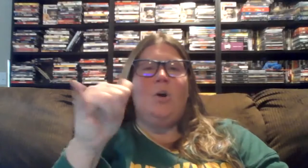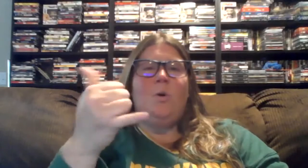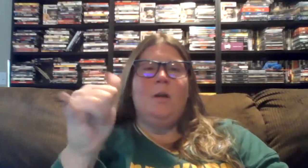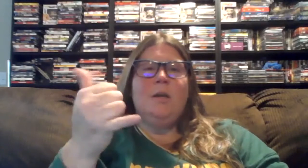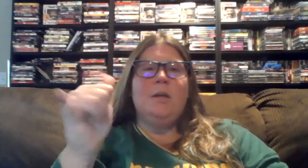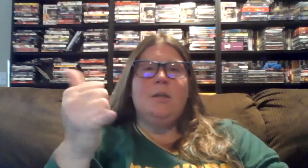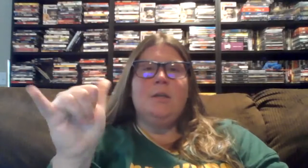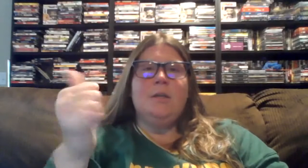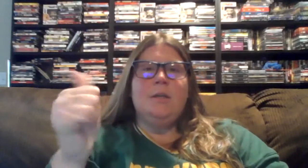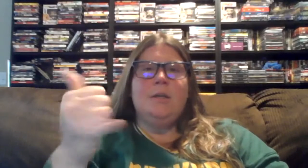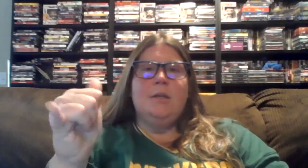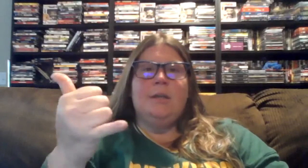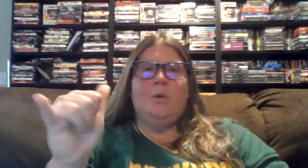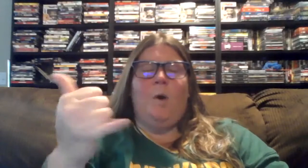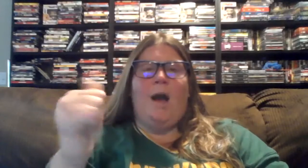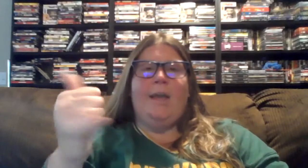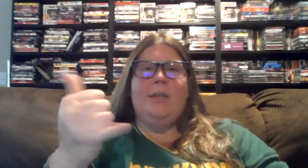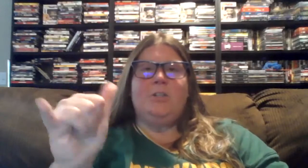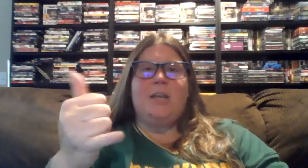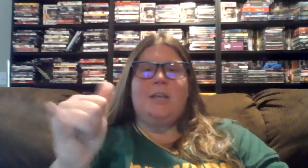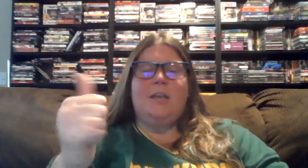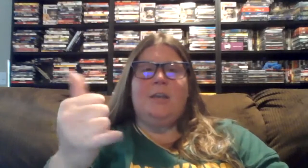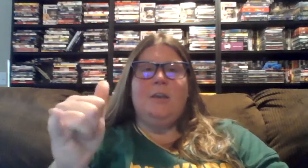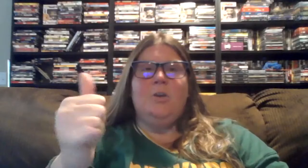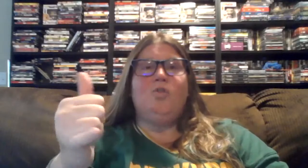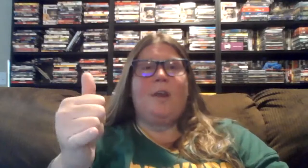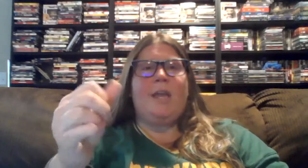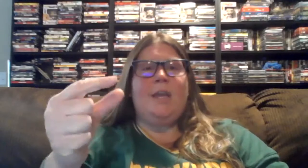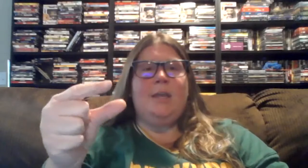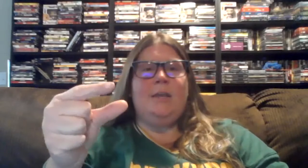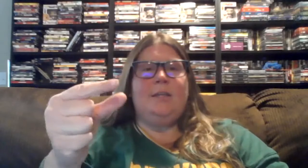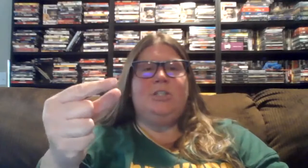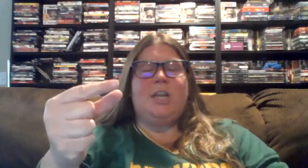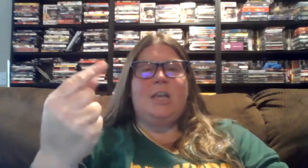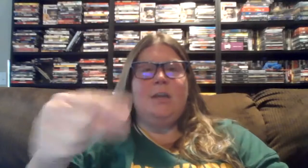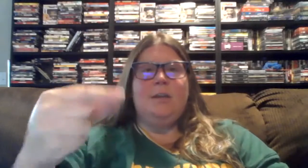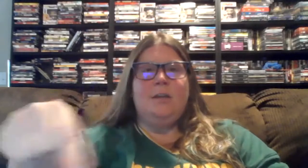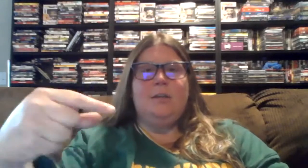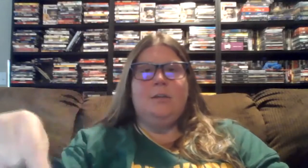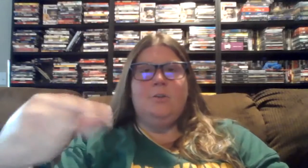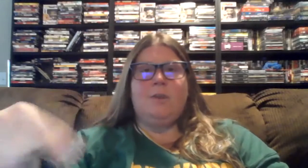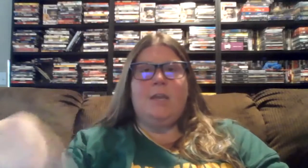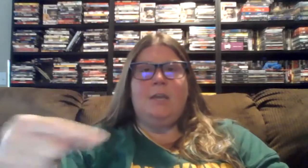Yellow is a Y you're shaking. Green is a G. Green.